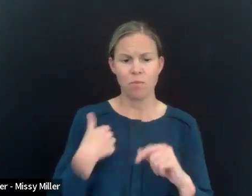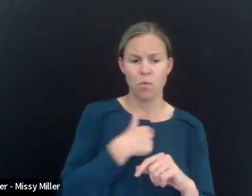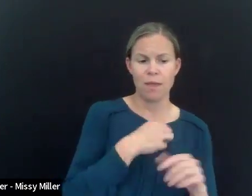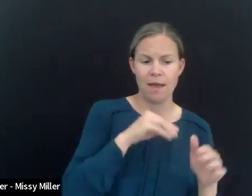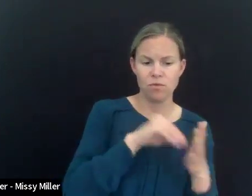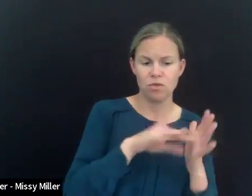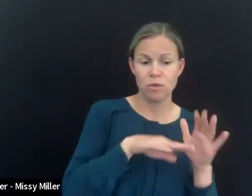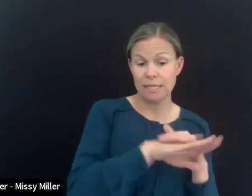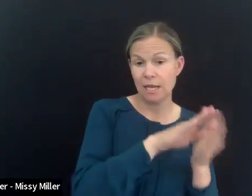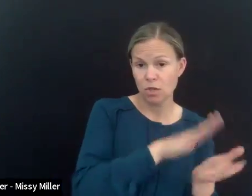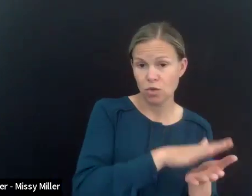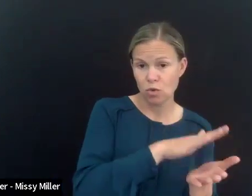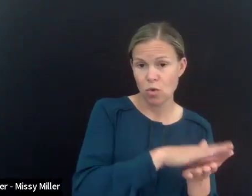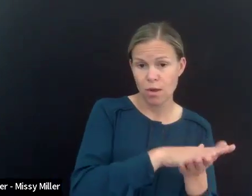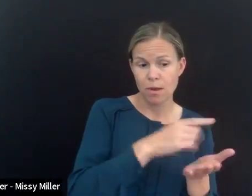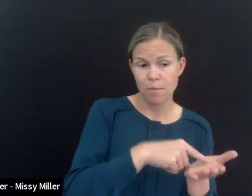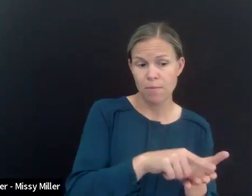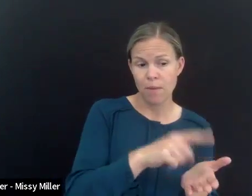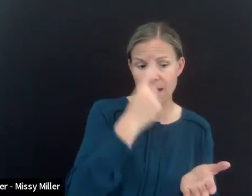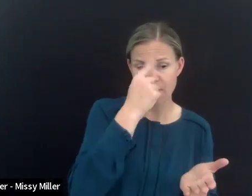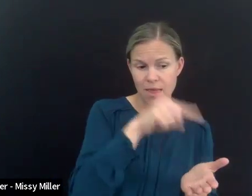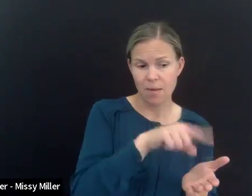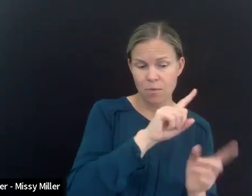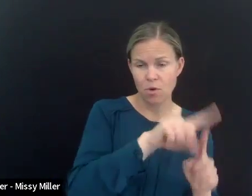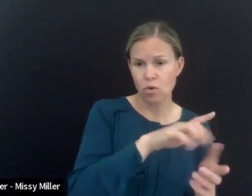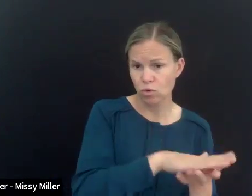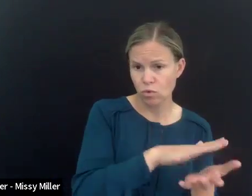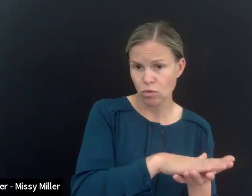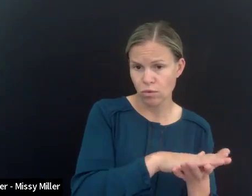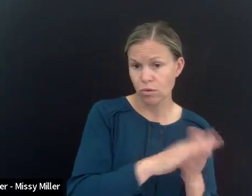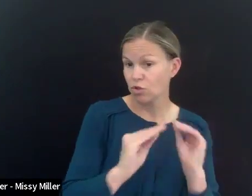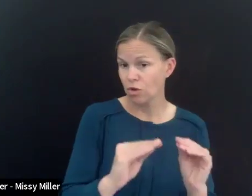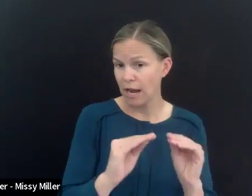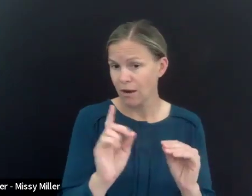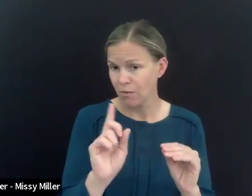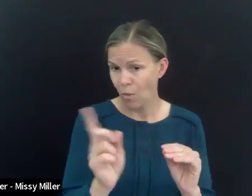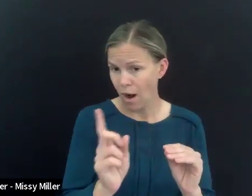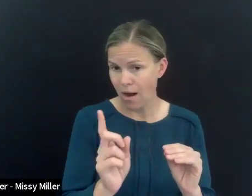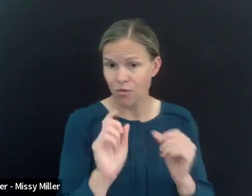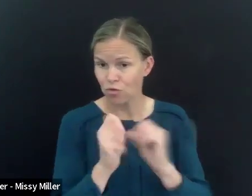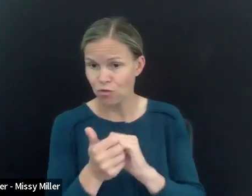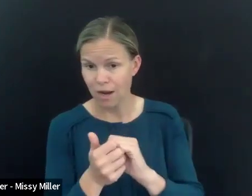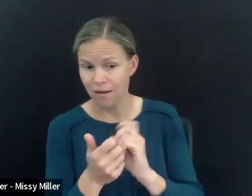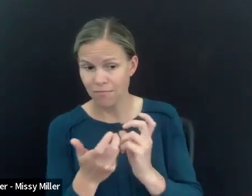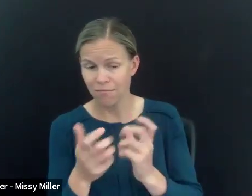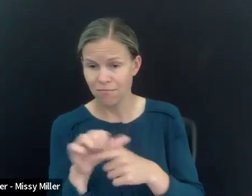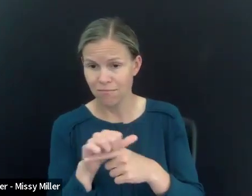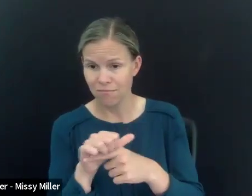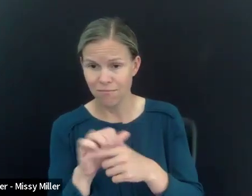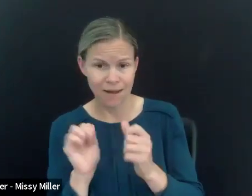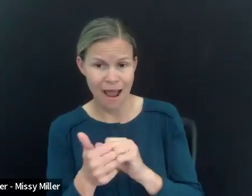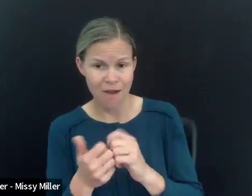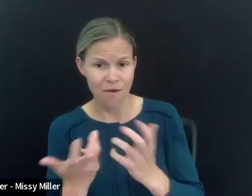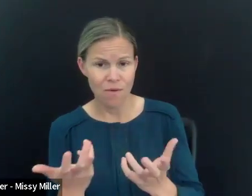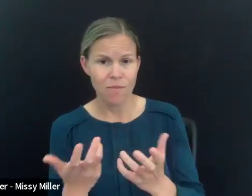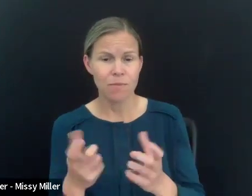into school, we can pay for them to go to school. Who's going to train them and where will they be trained? So all of those things need to just, I feel like we need to